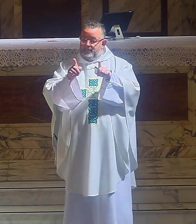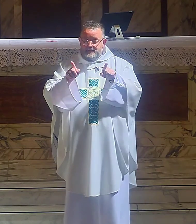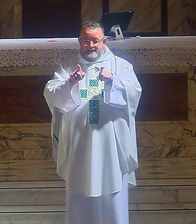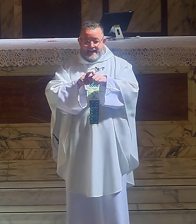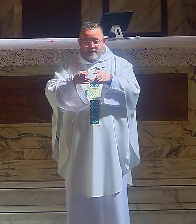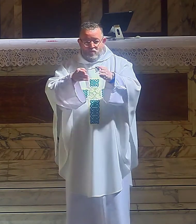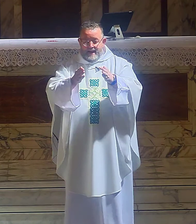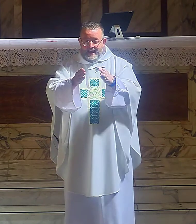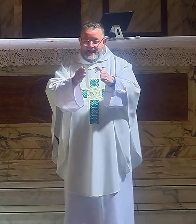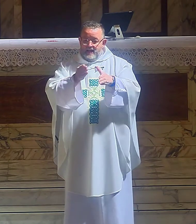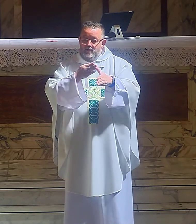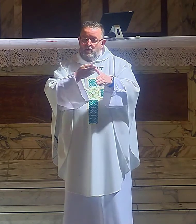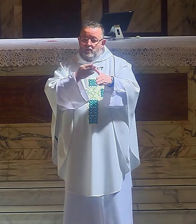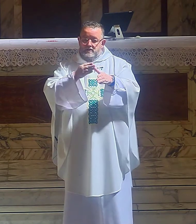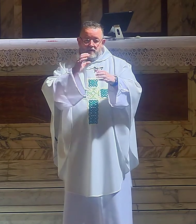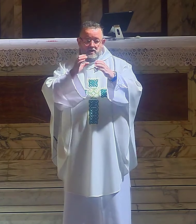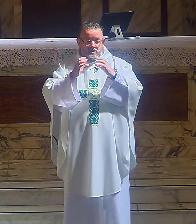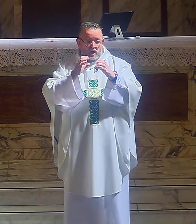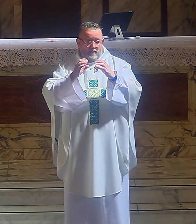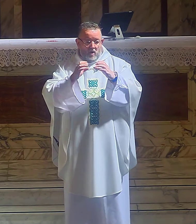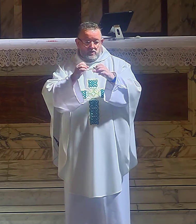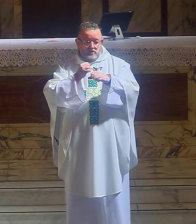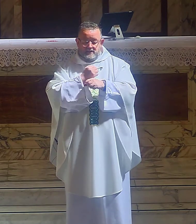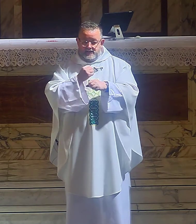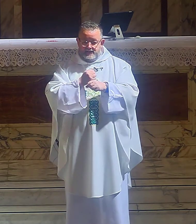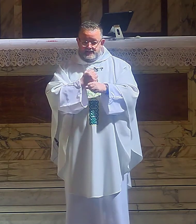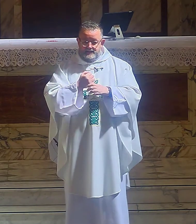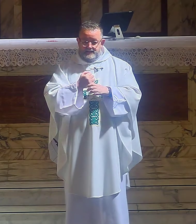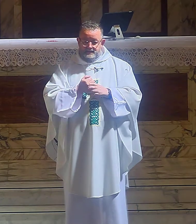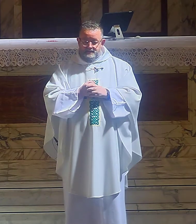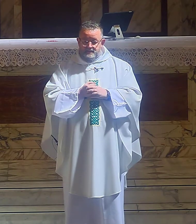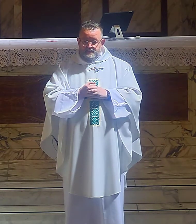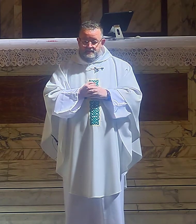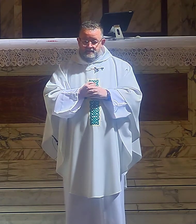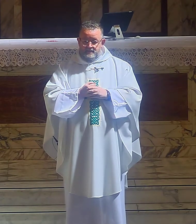the same way those first apostles did.